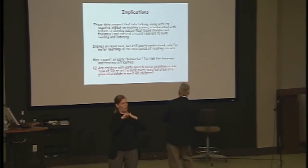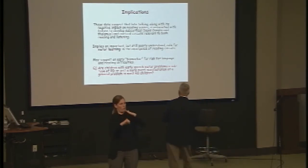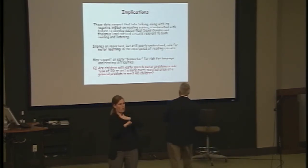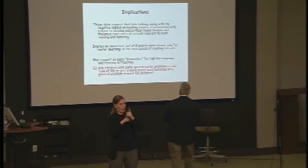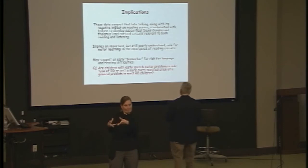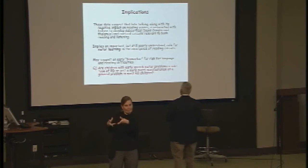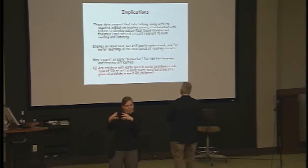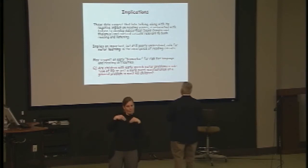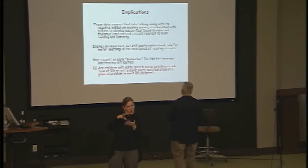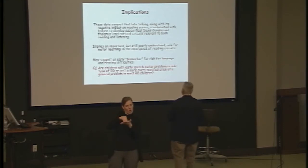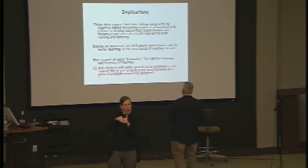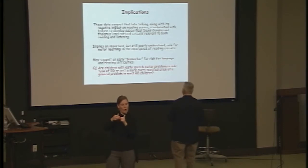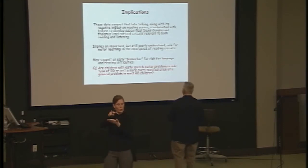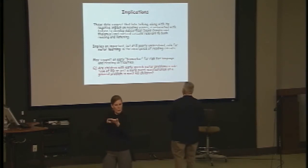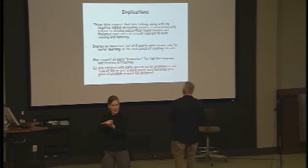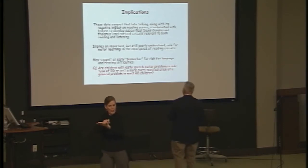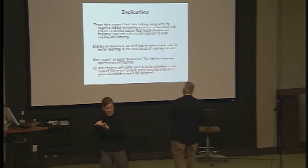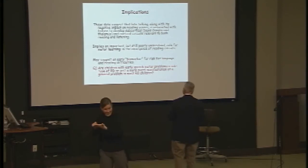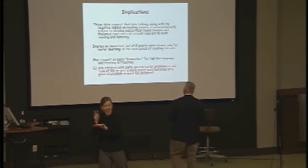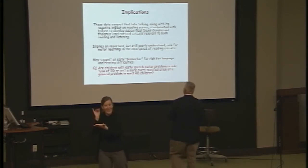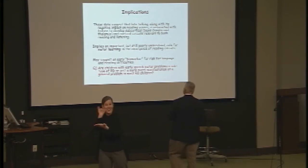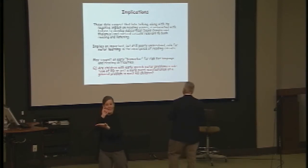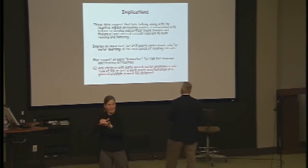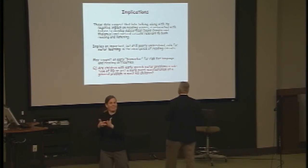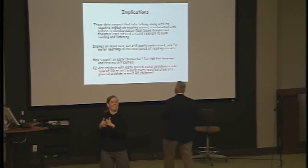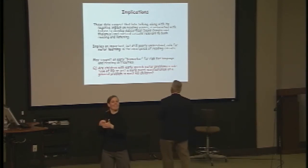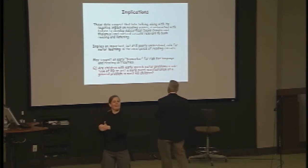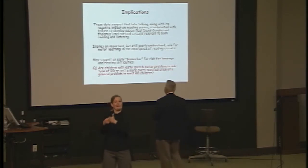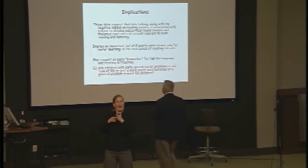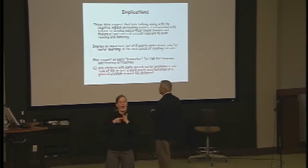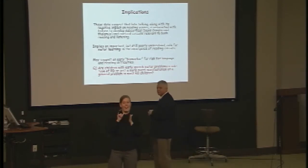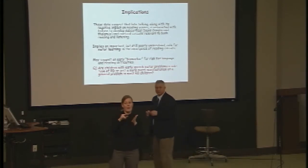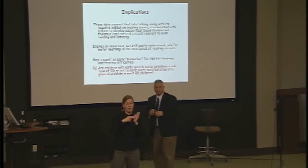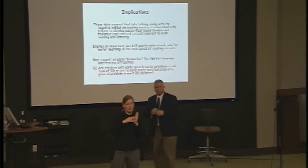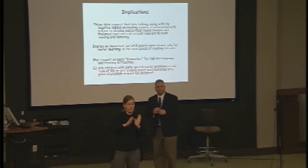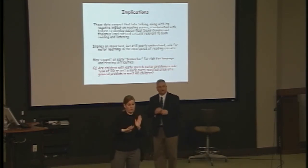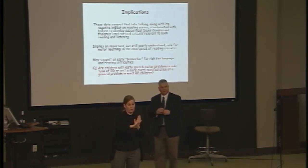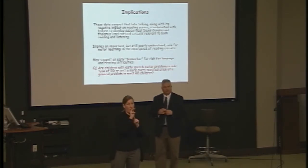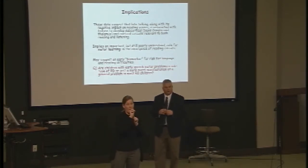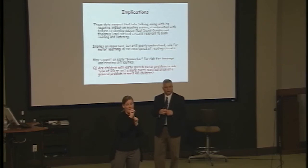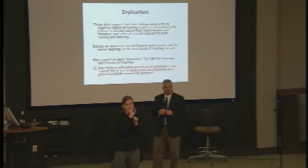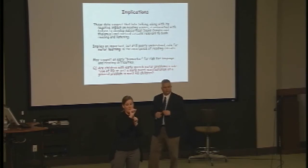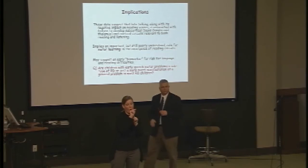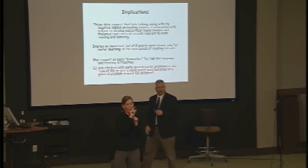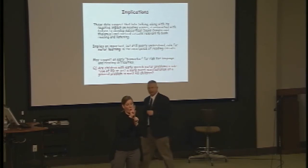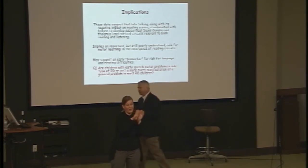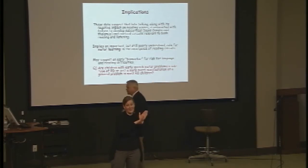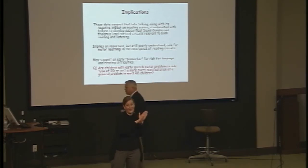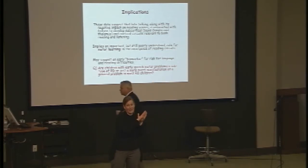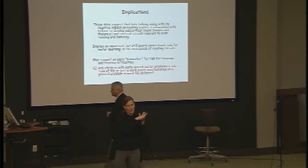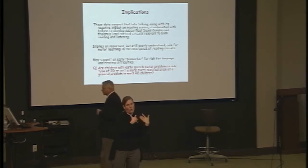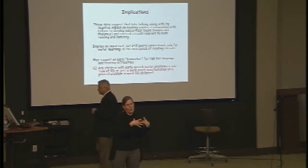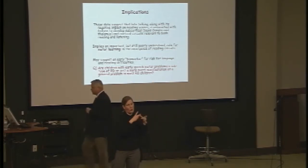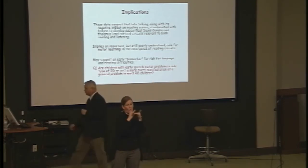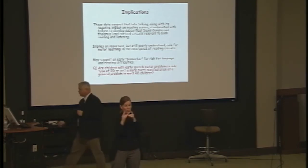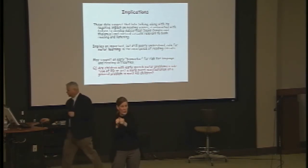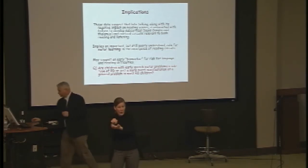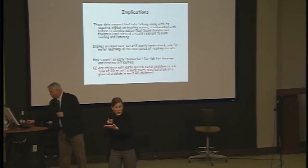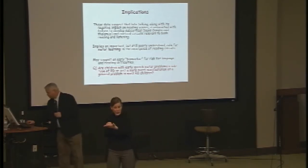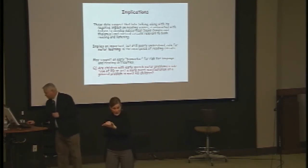learning in the emergence of reading circuit, and may suggest an early biomarker for risk of learning and language